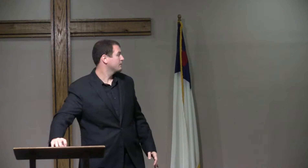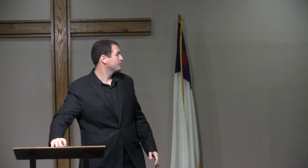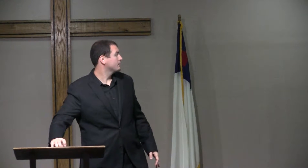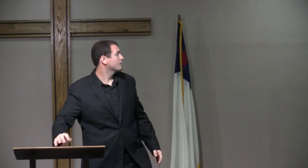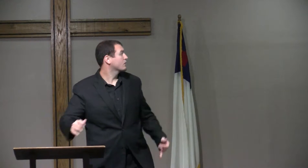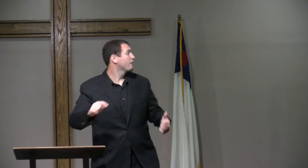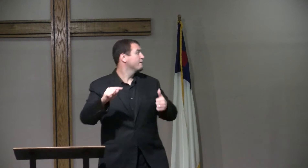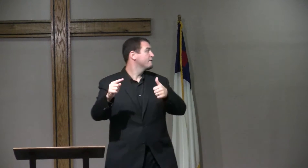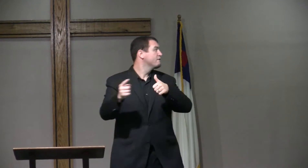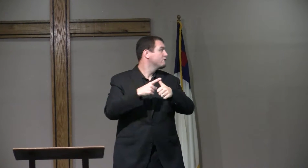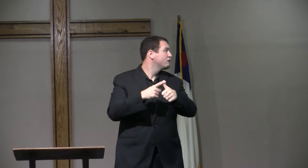that.